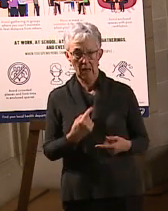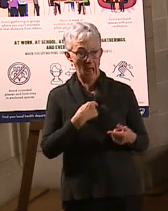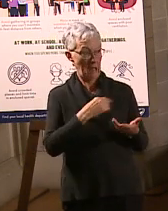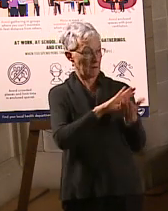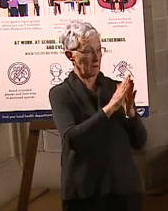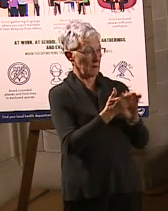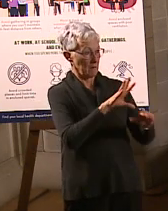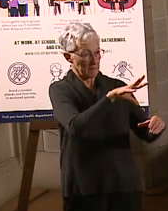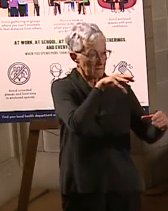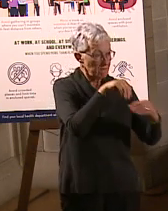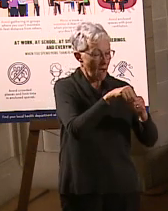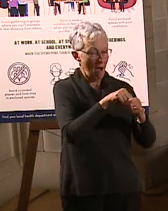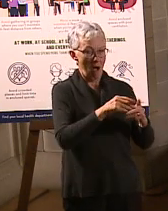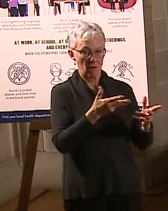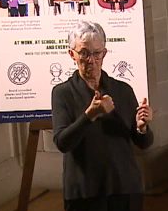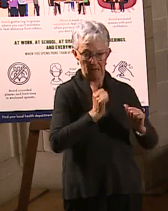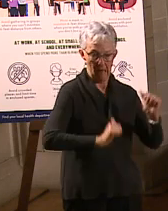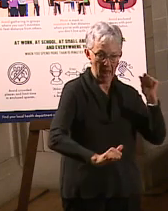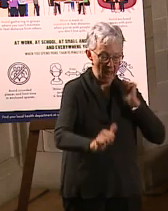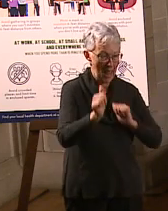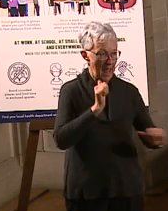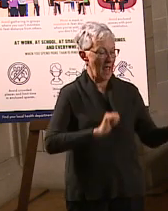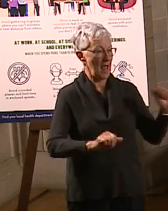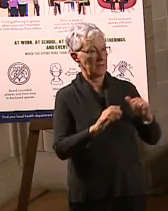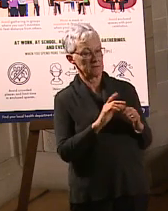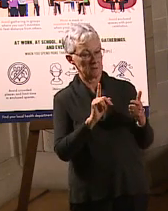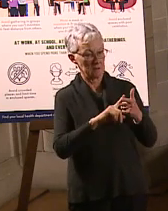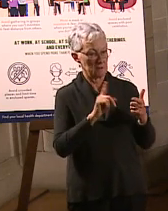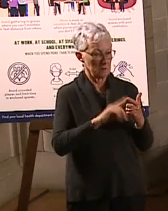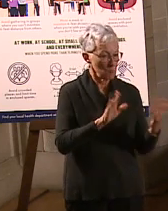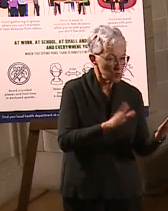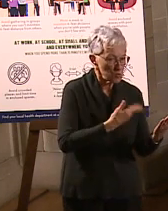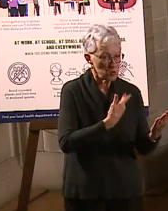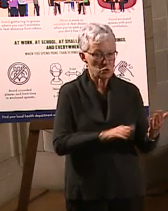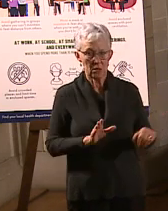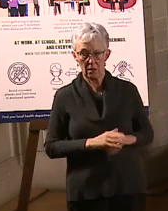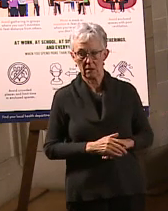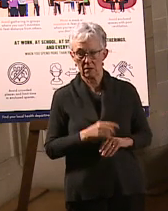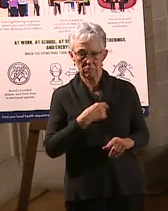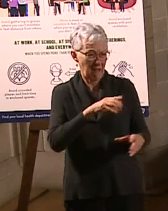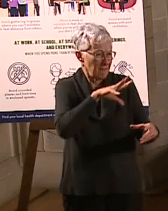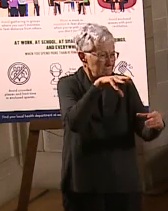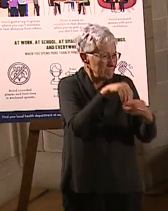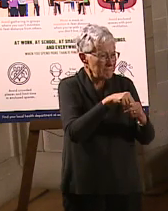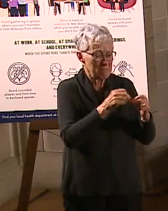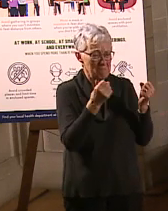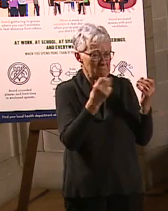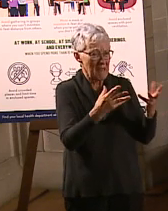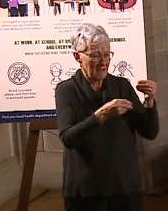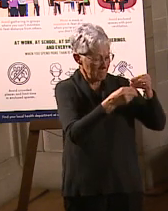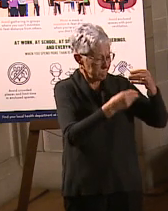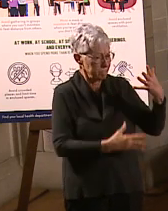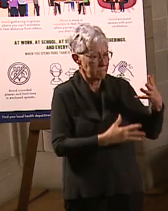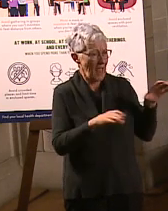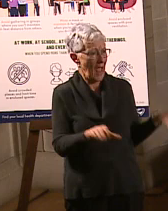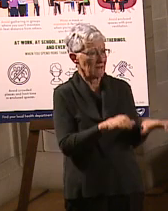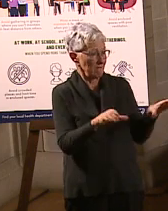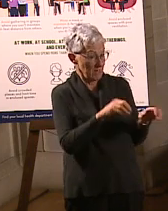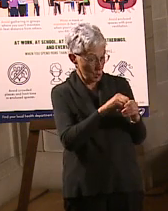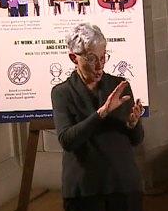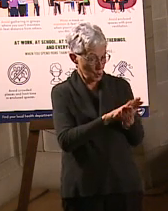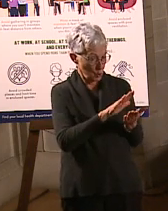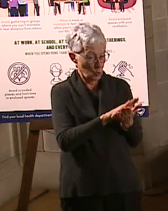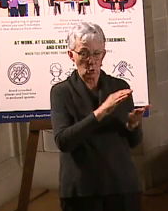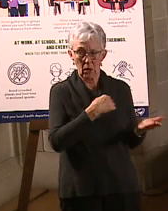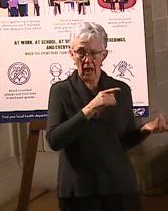and plays, Prince Charming and Cinderella. I even had the opportunity to go to Europe for 2 weeks, where I fell in the